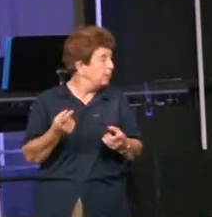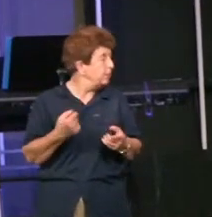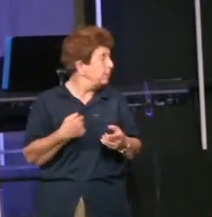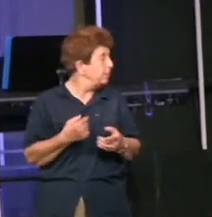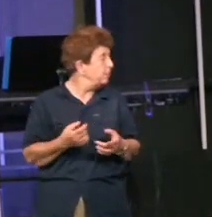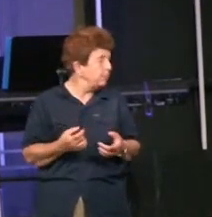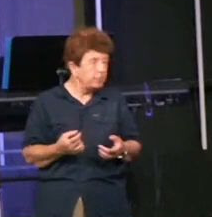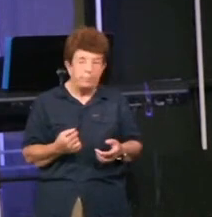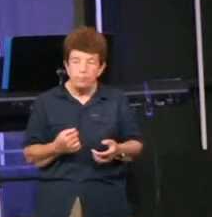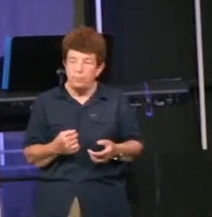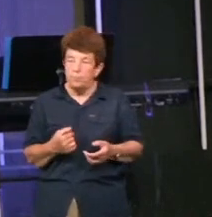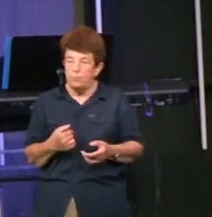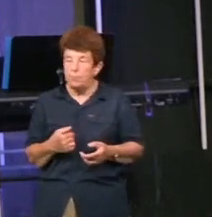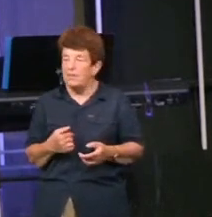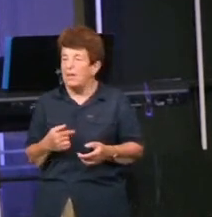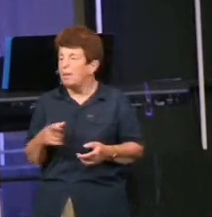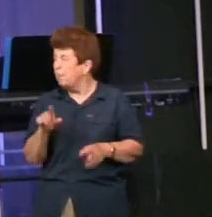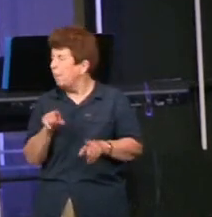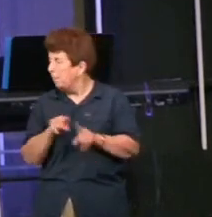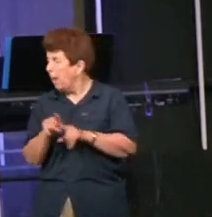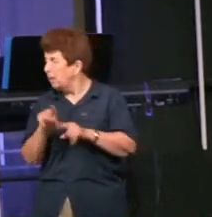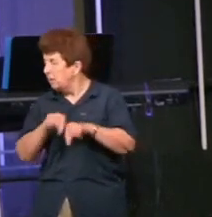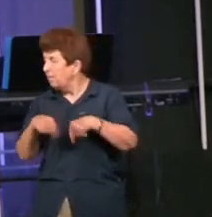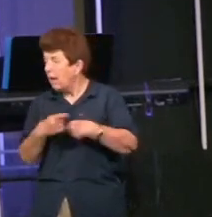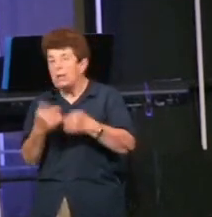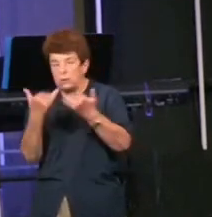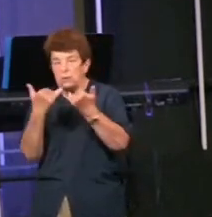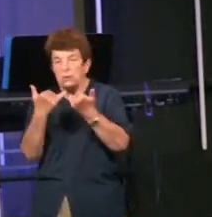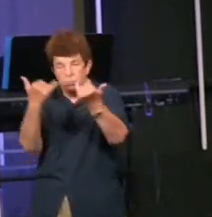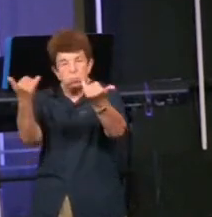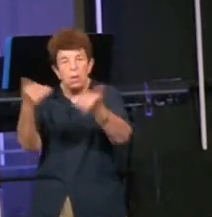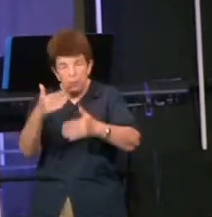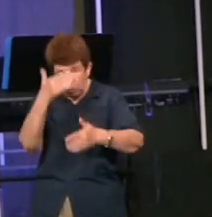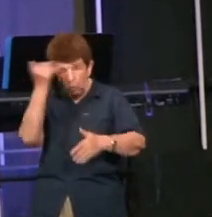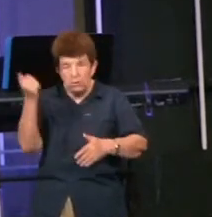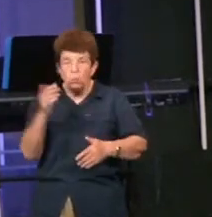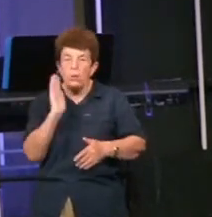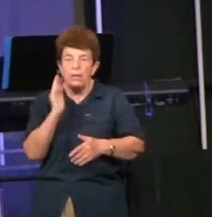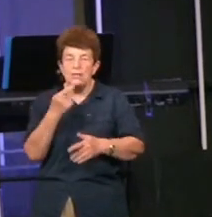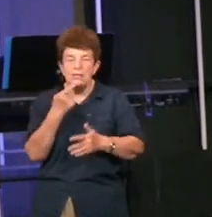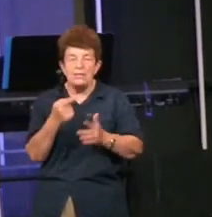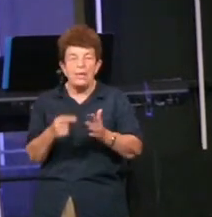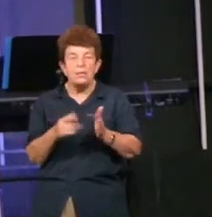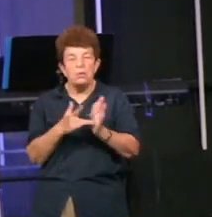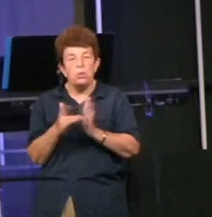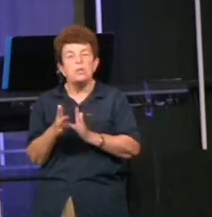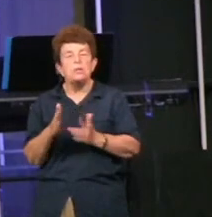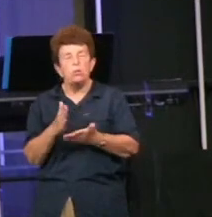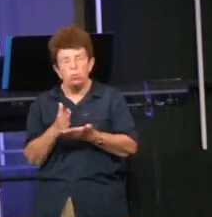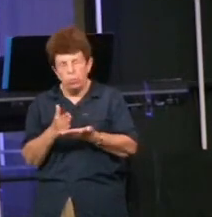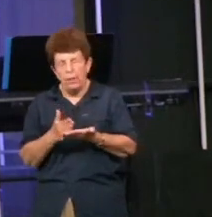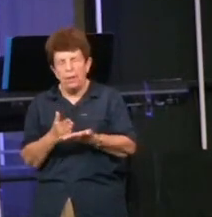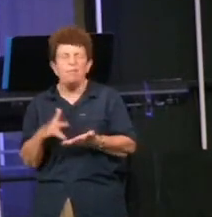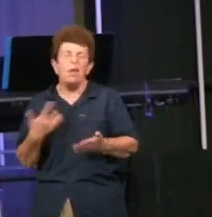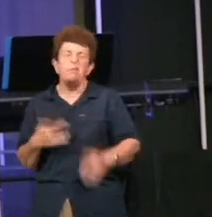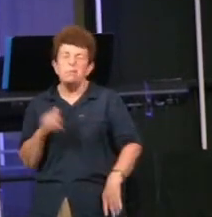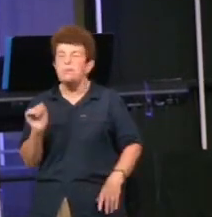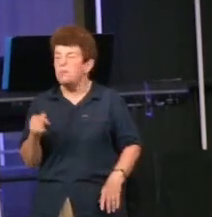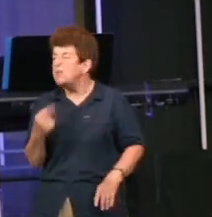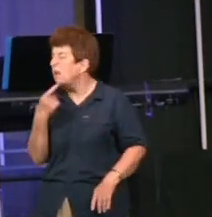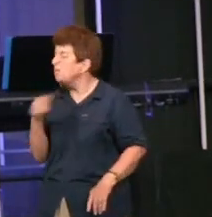preparing, that I'm preaching to a room where most of us are Christians. And when I say that Jesus is the bread of life, we will probably go, yeah,